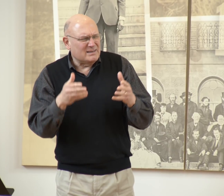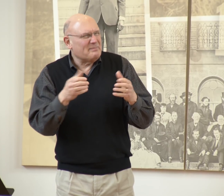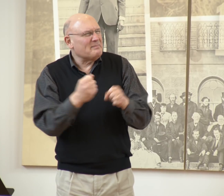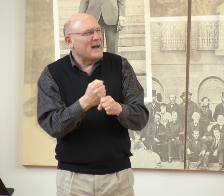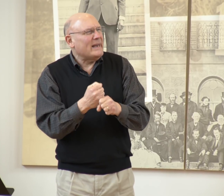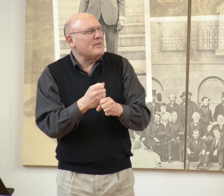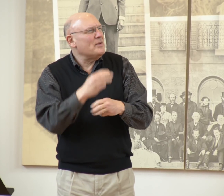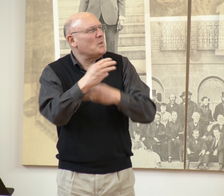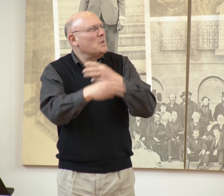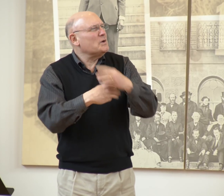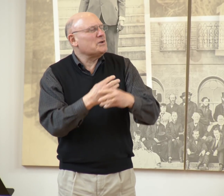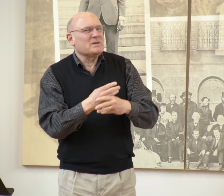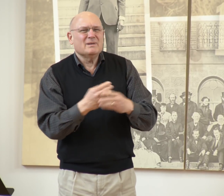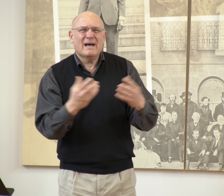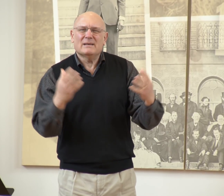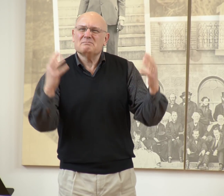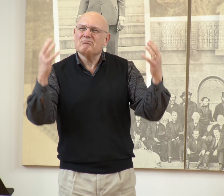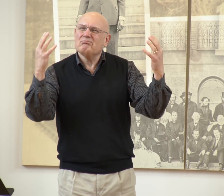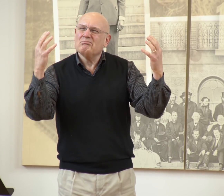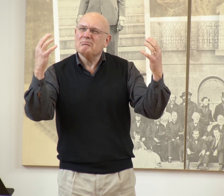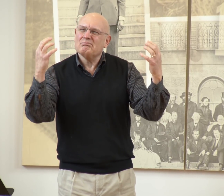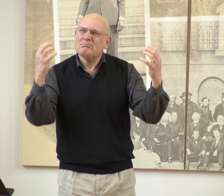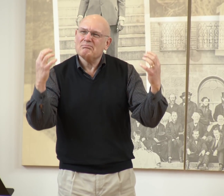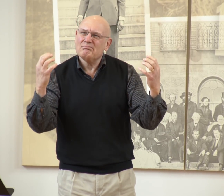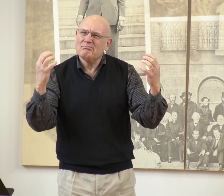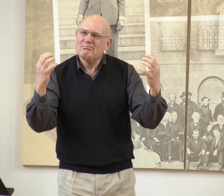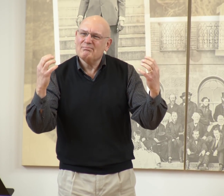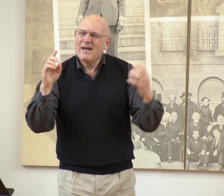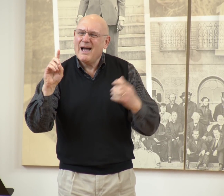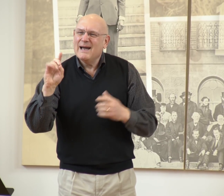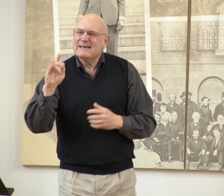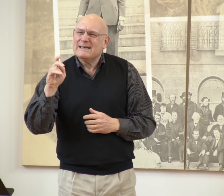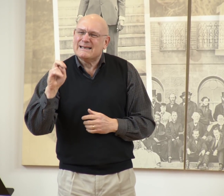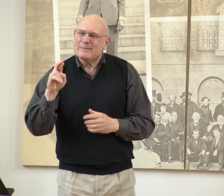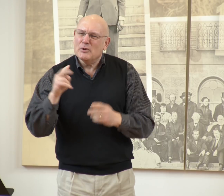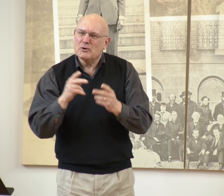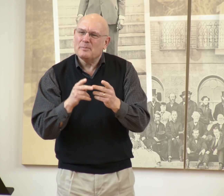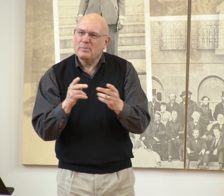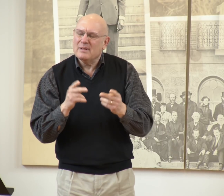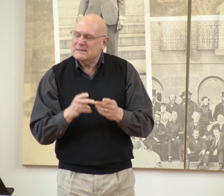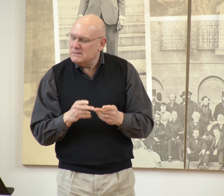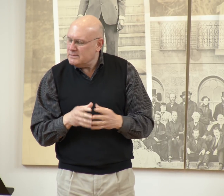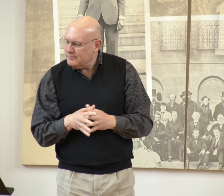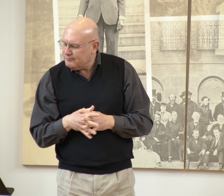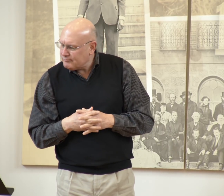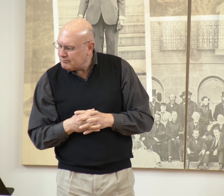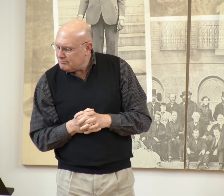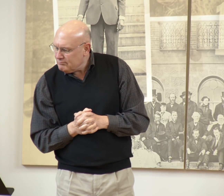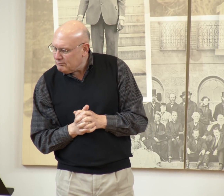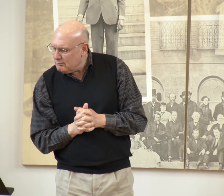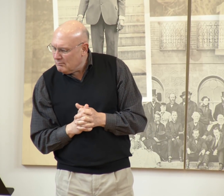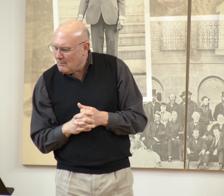And Bernard's passing, the world feels a little dimmer without him.